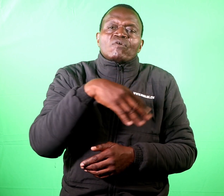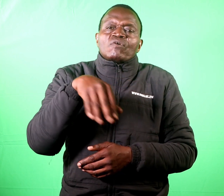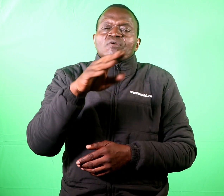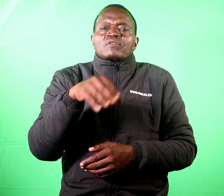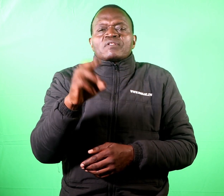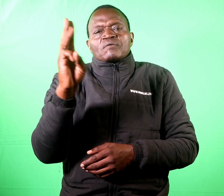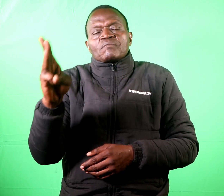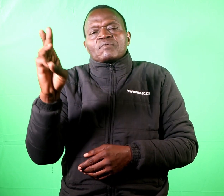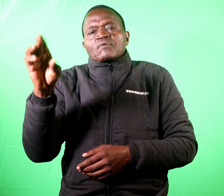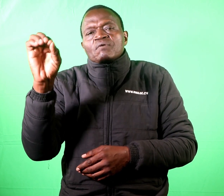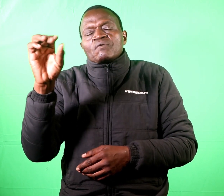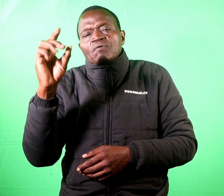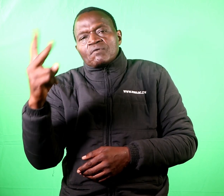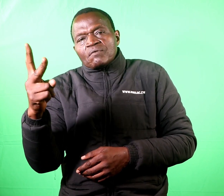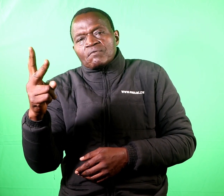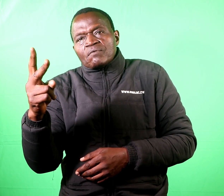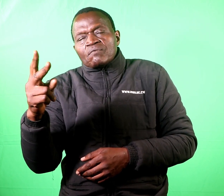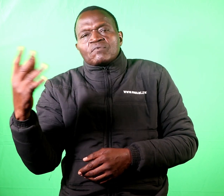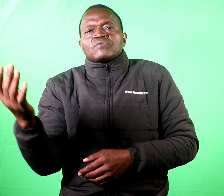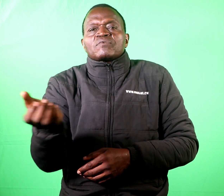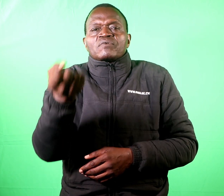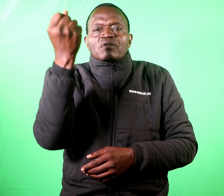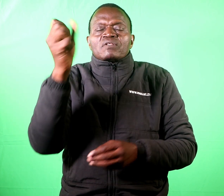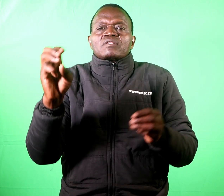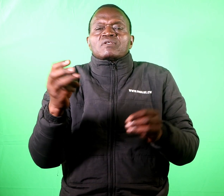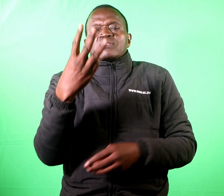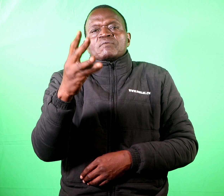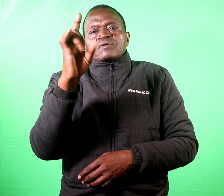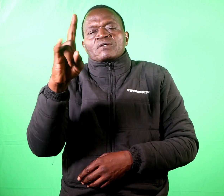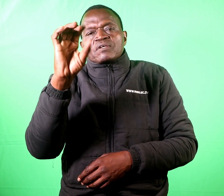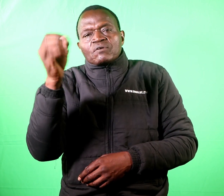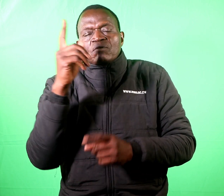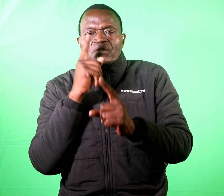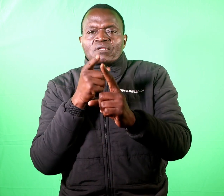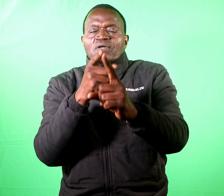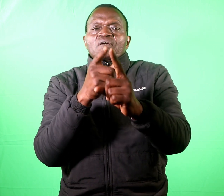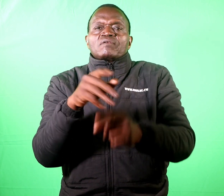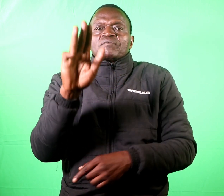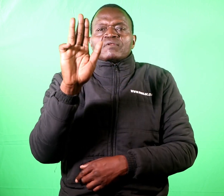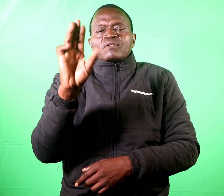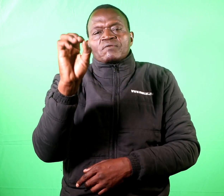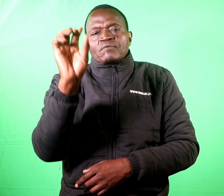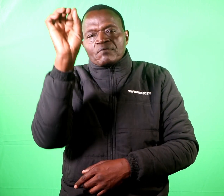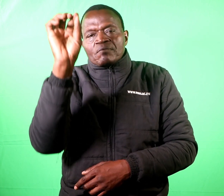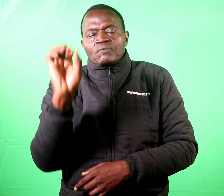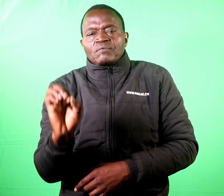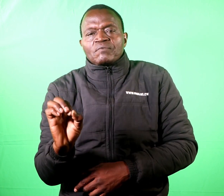provinces to reach the World Health Organization target of 90%.